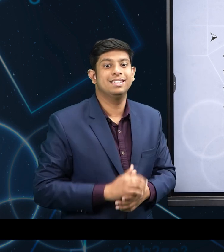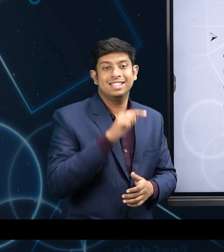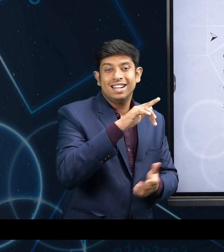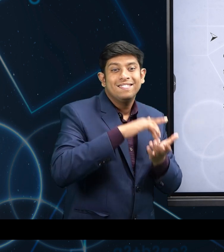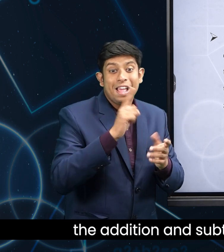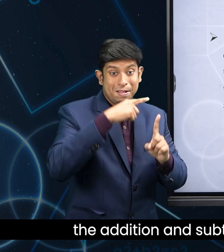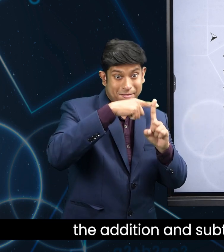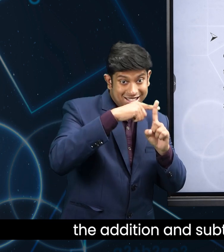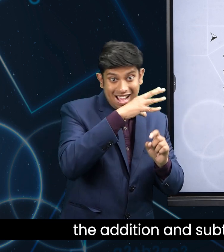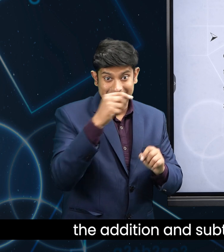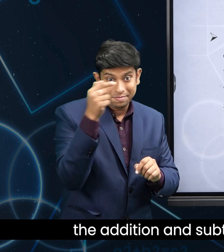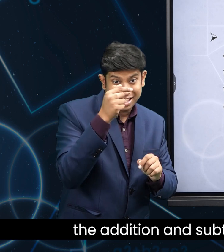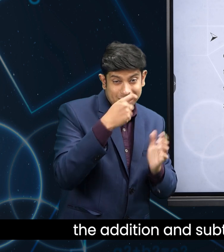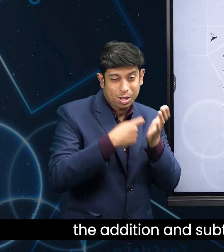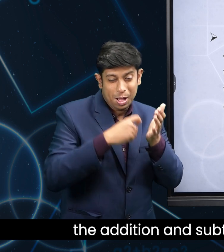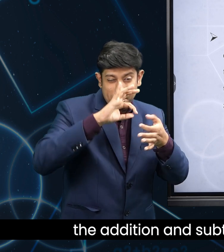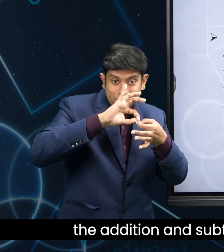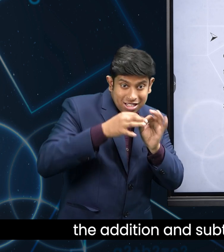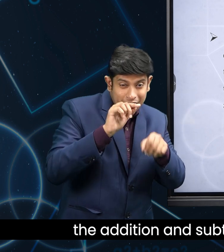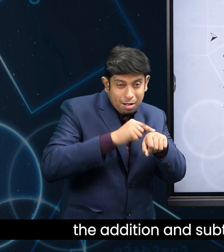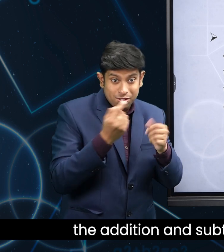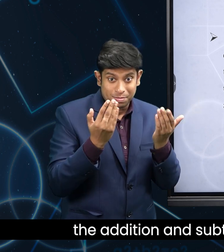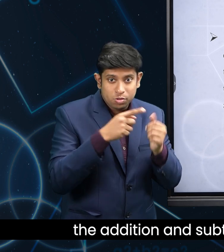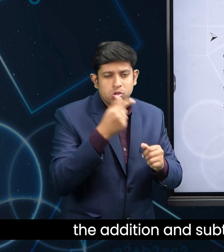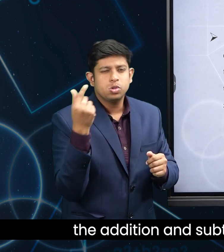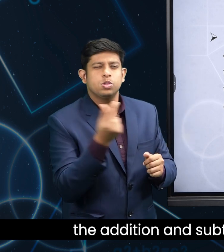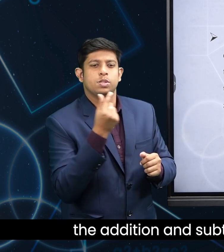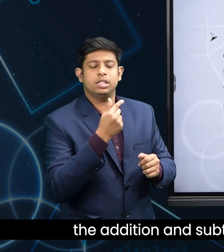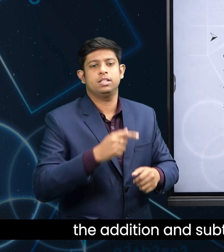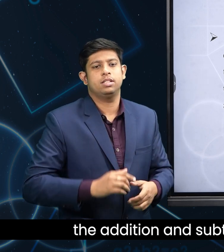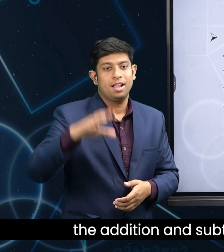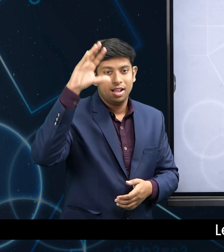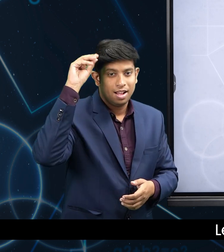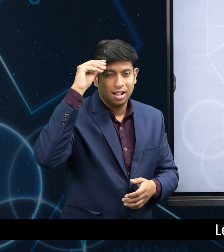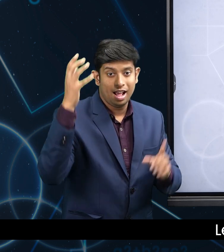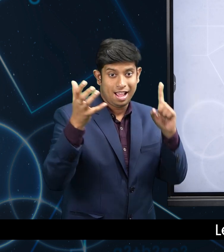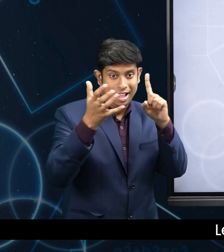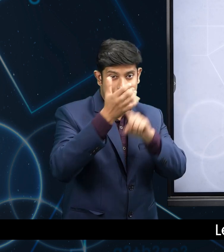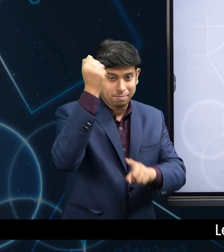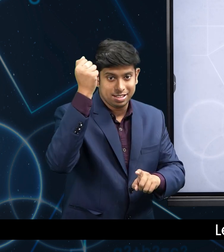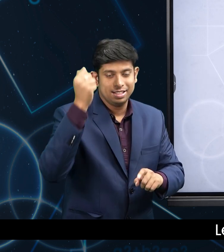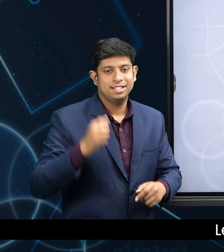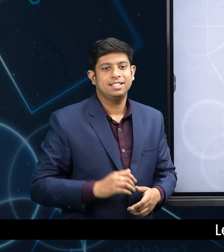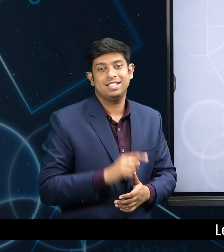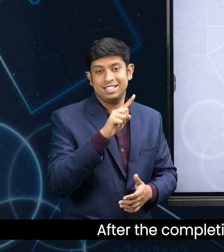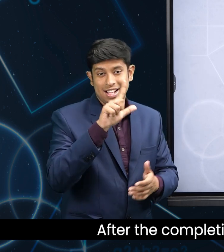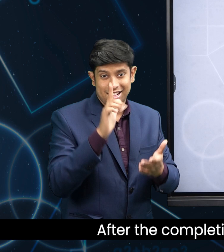This is where the addition and subtraction theorem of probability is used. Learning outcomes. After the